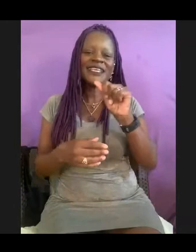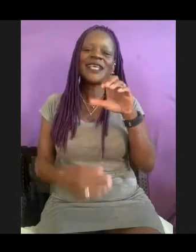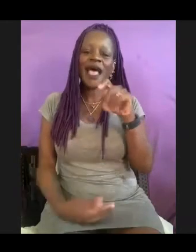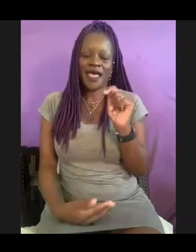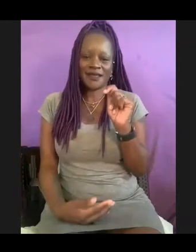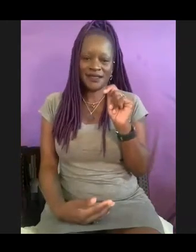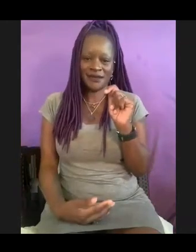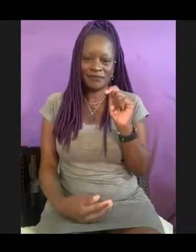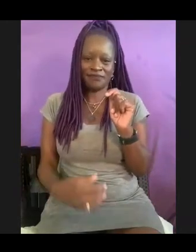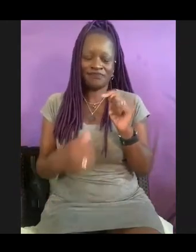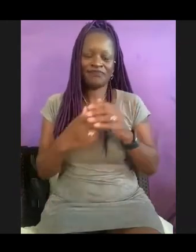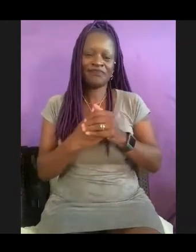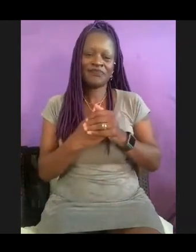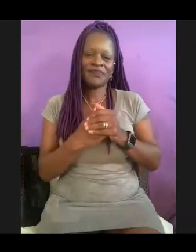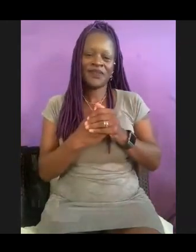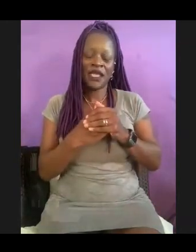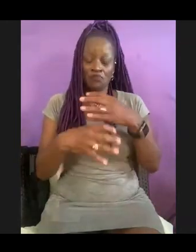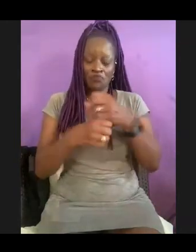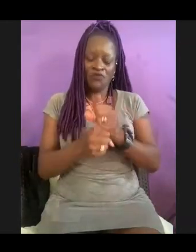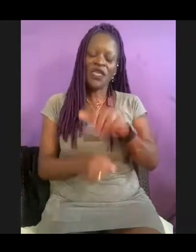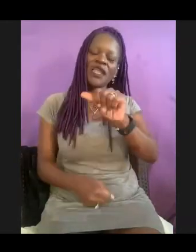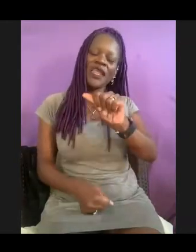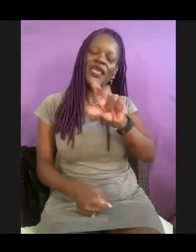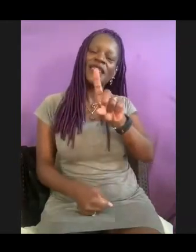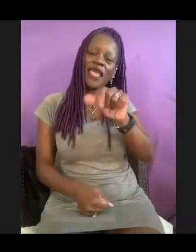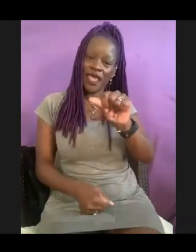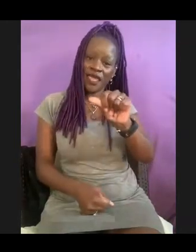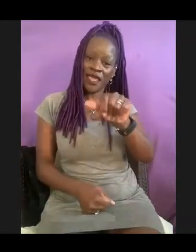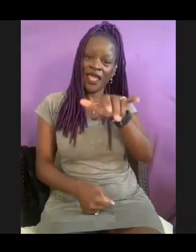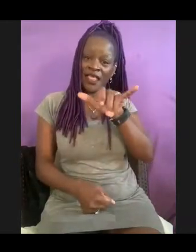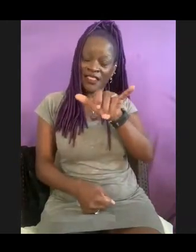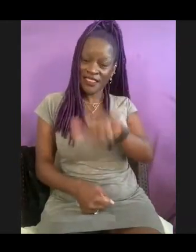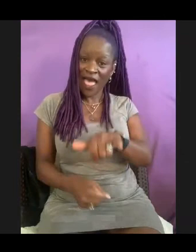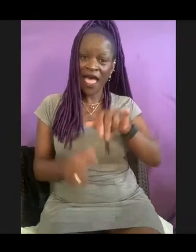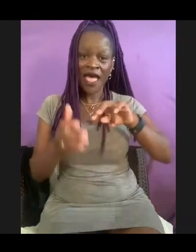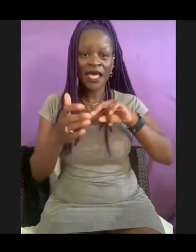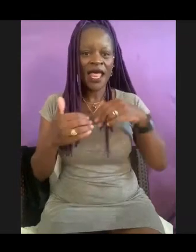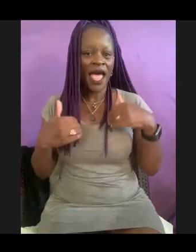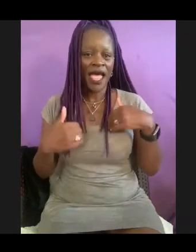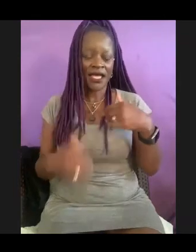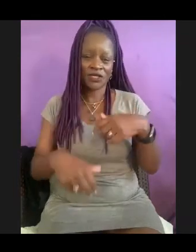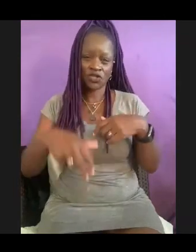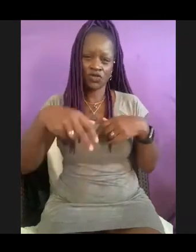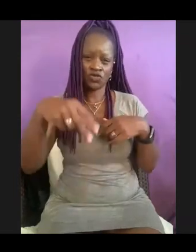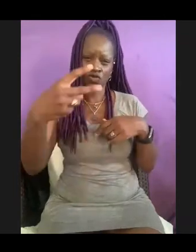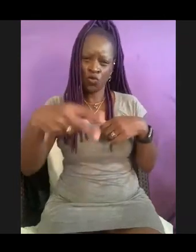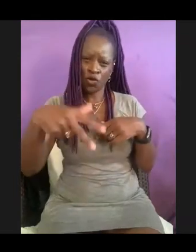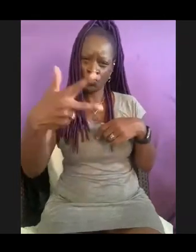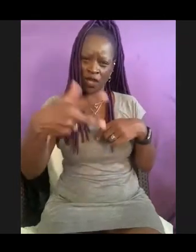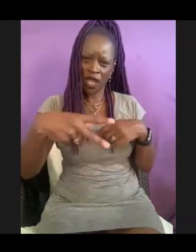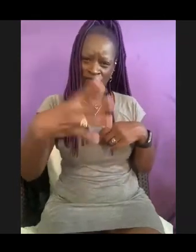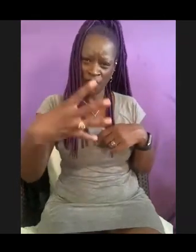The ADA, in its promise for access in Titles 2, 3, and 4, changed